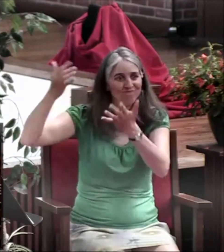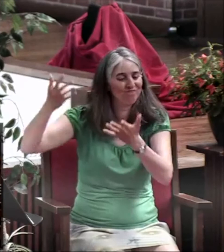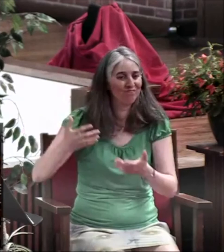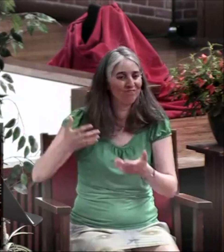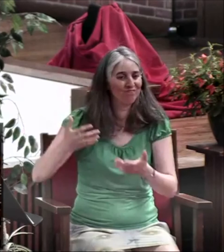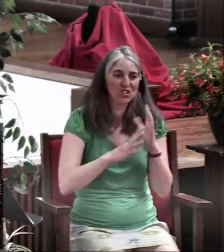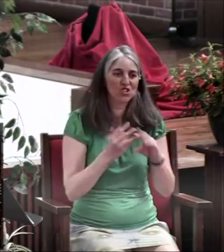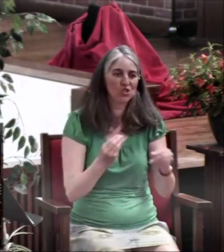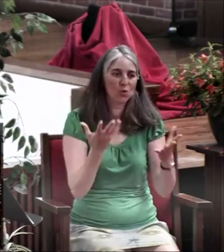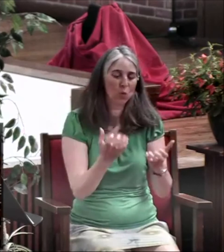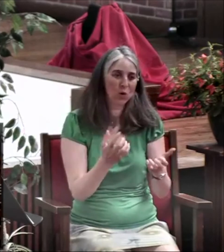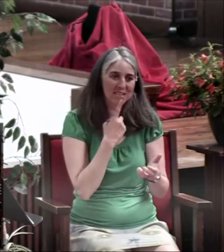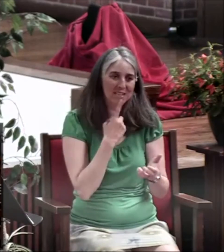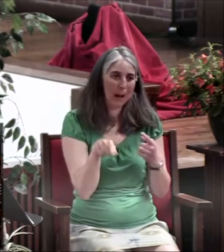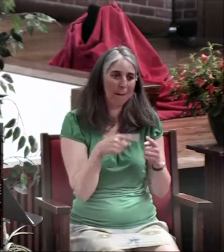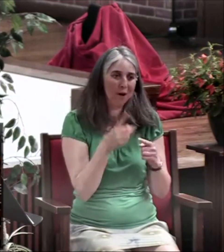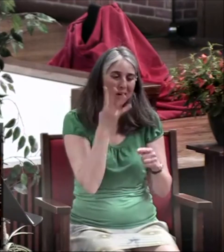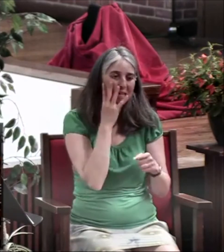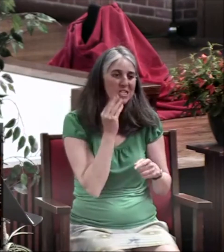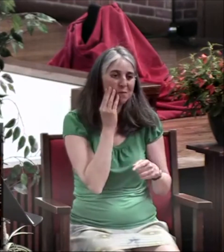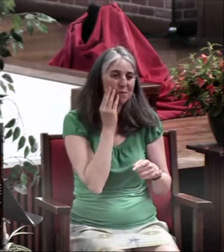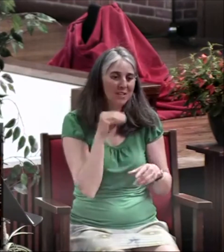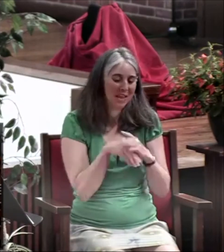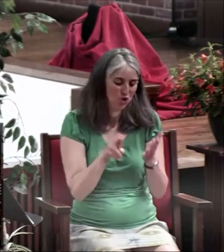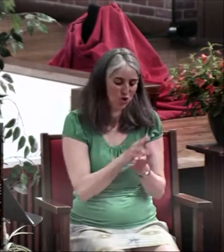There's a story I want to share about an experience that happened at a university.